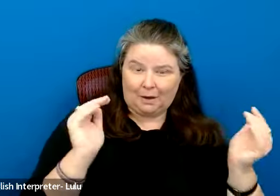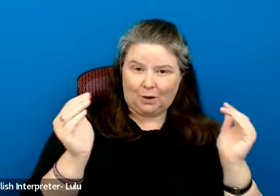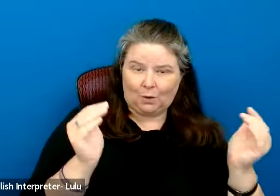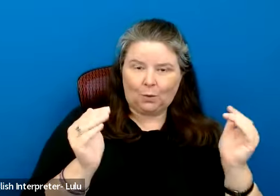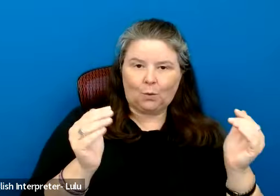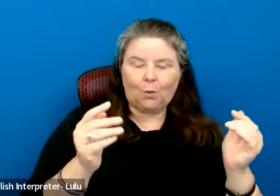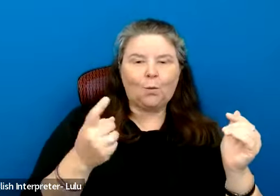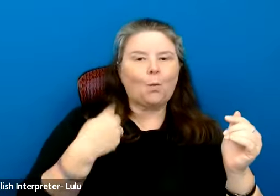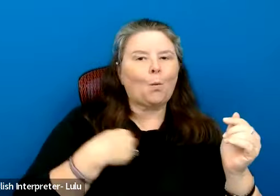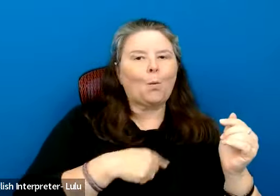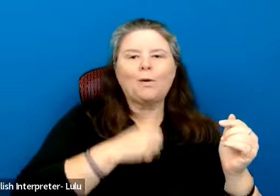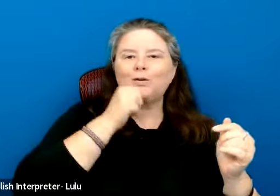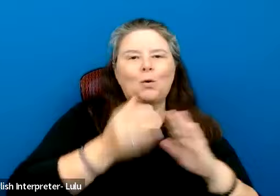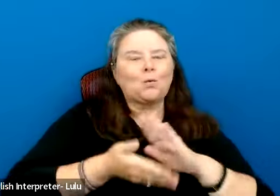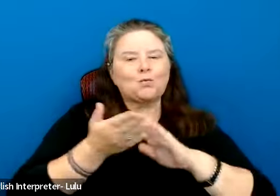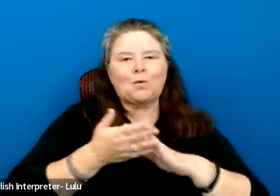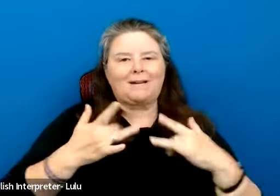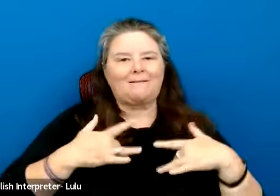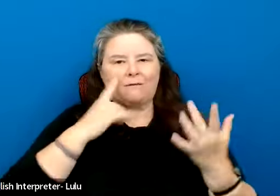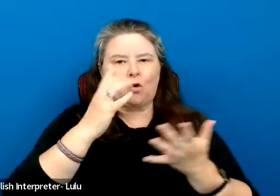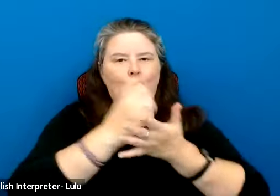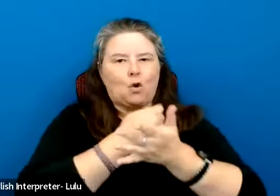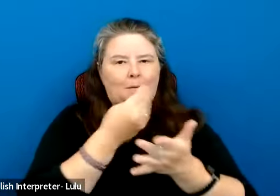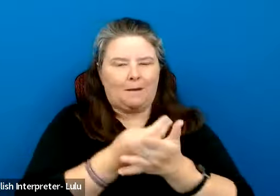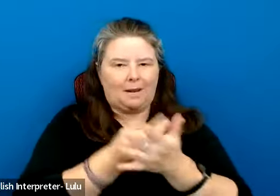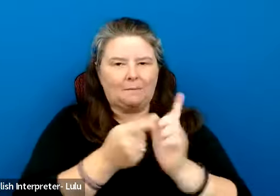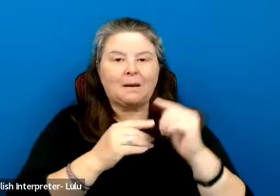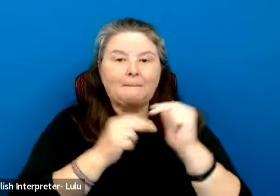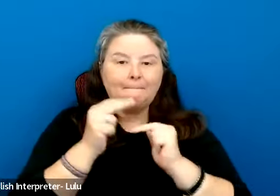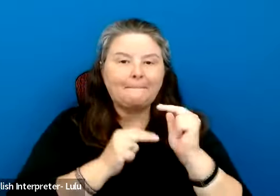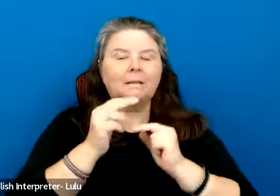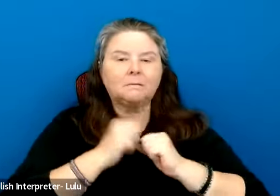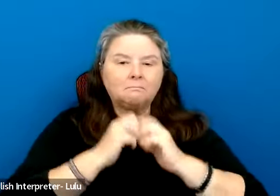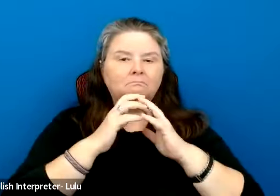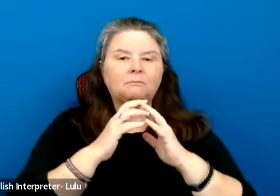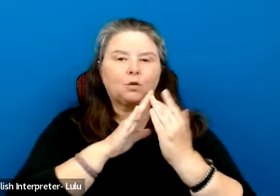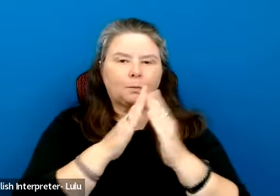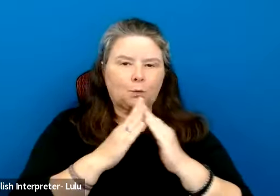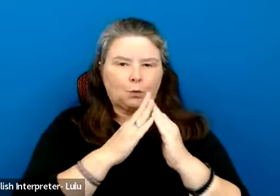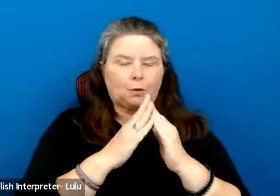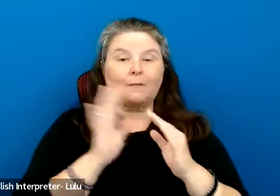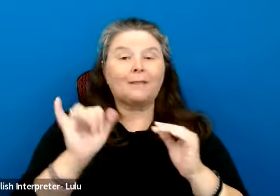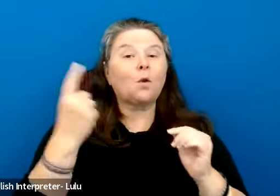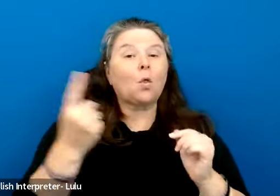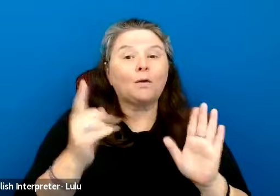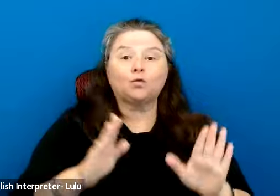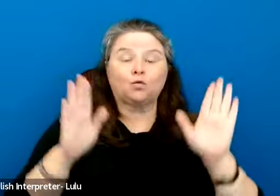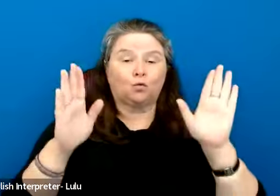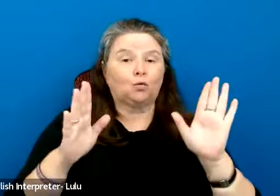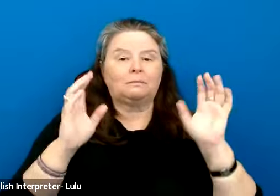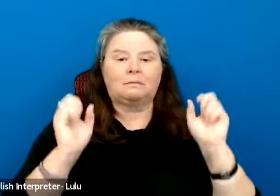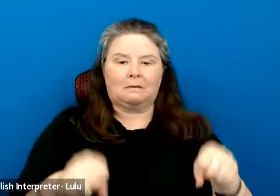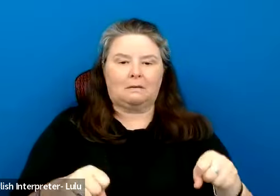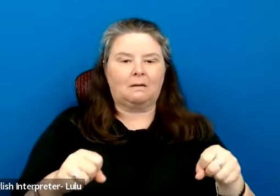we don't run the events to make money, but to build our community. And it is always great to be